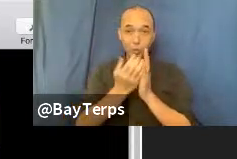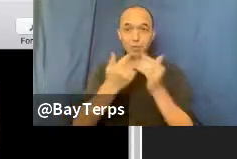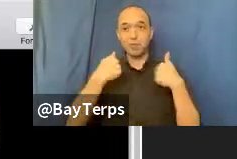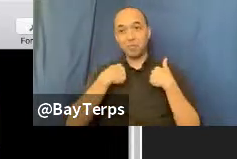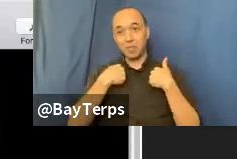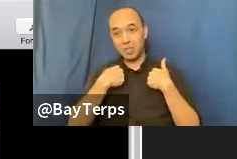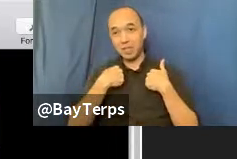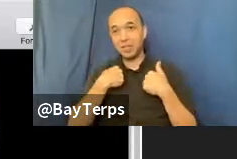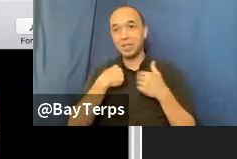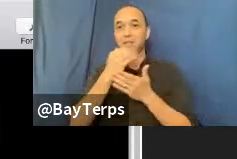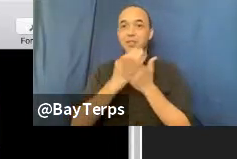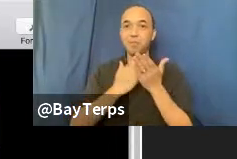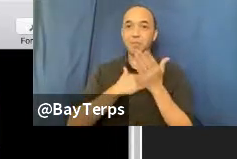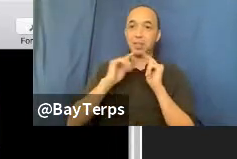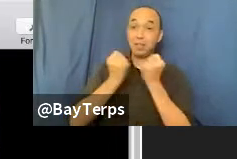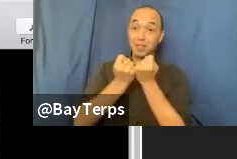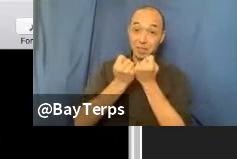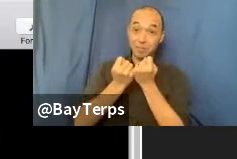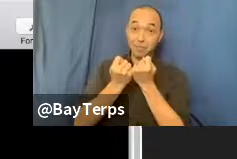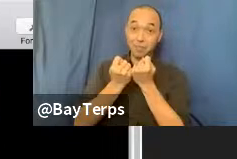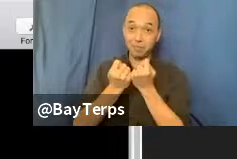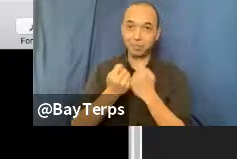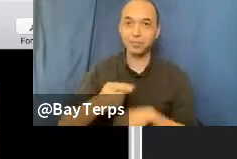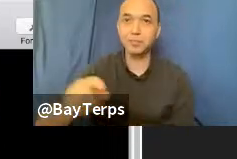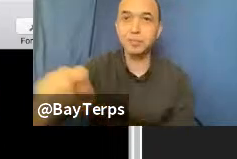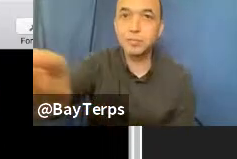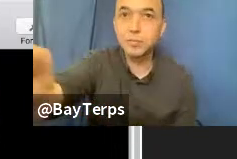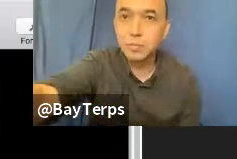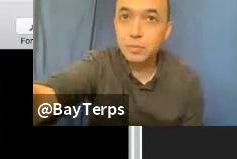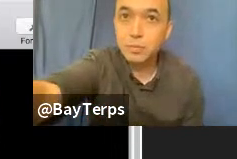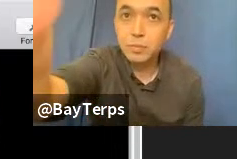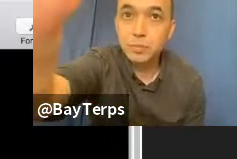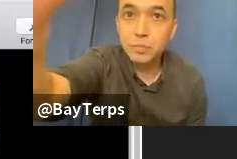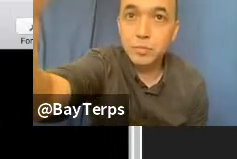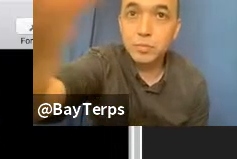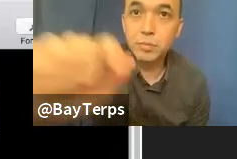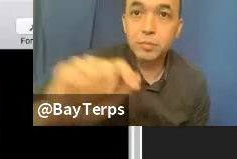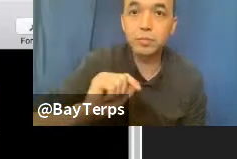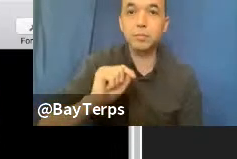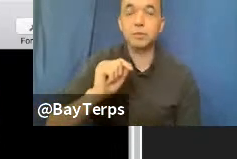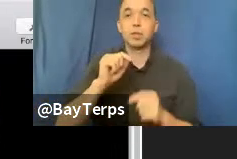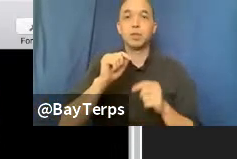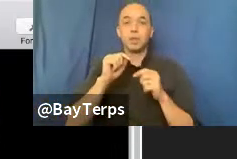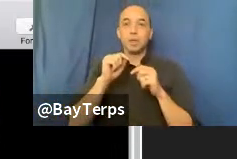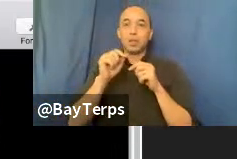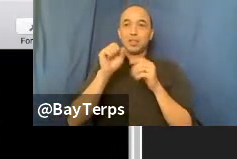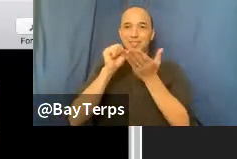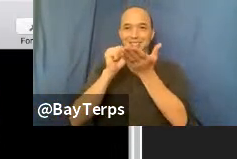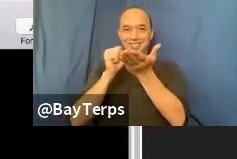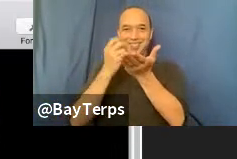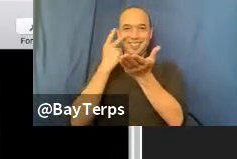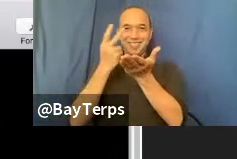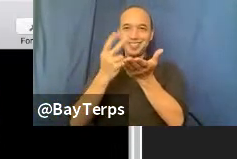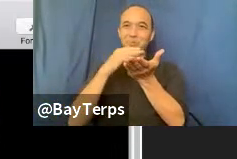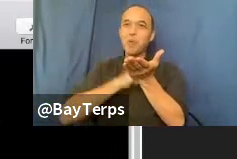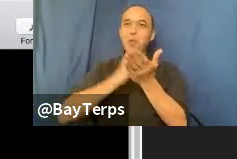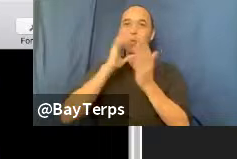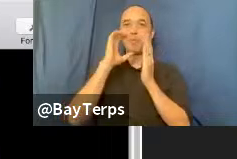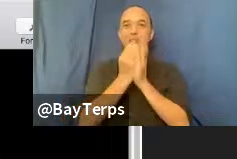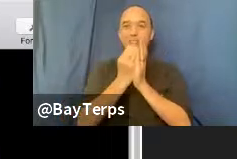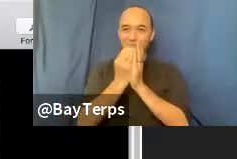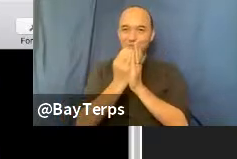early pumpkins. And, in time, we took those classic nostalgic traditions